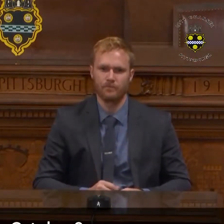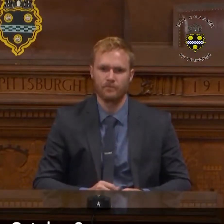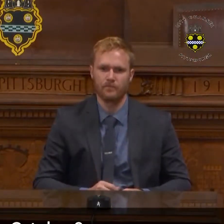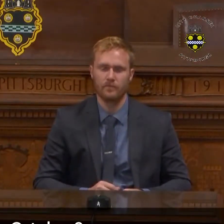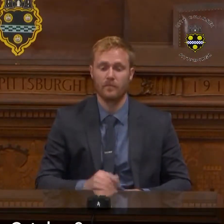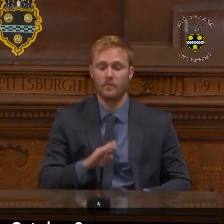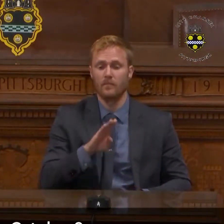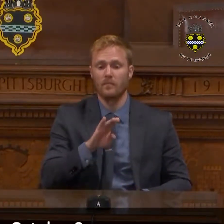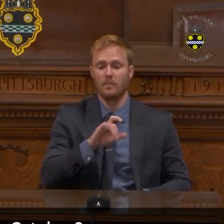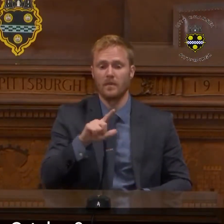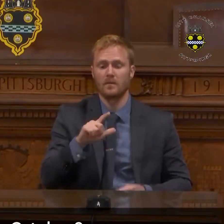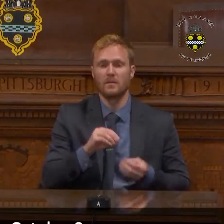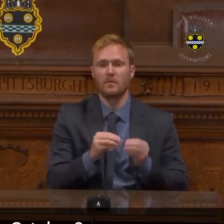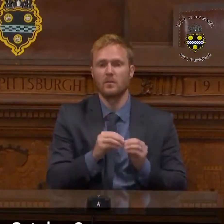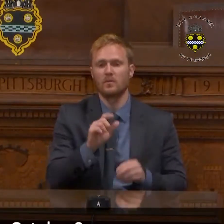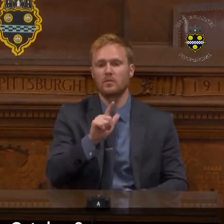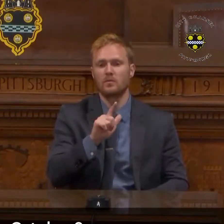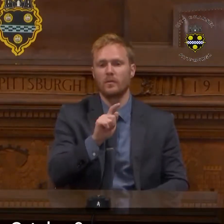Bill number